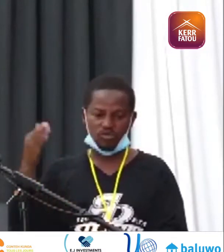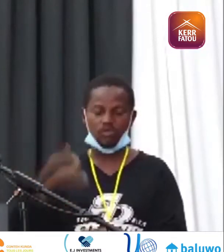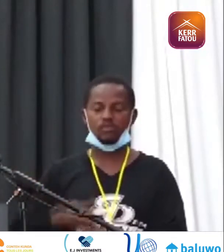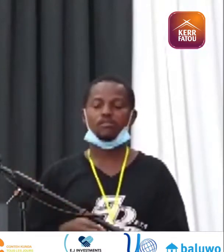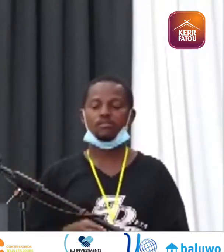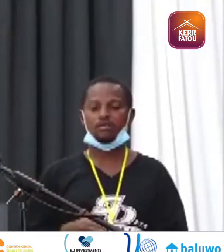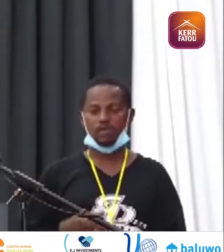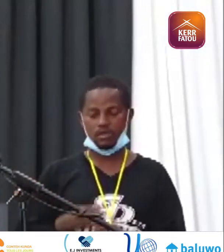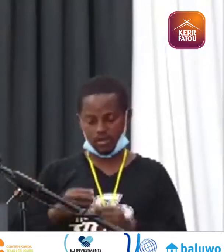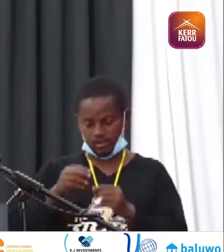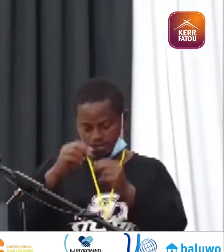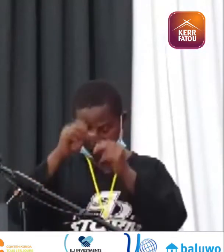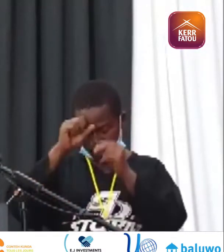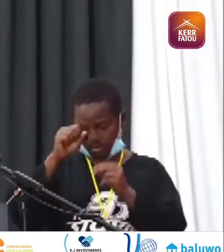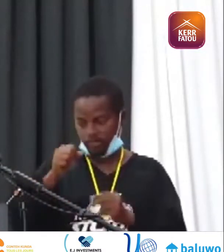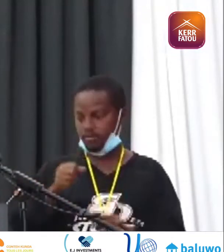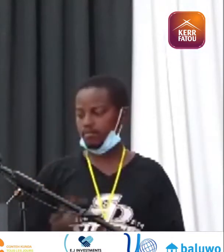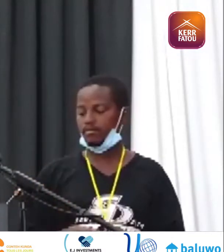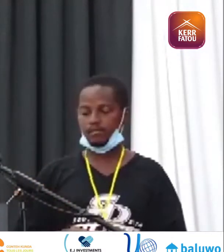in government.